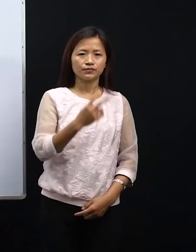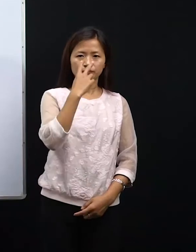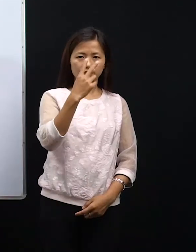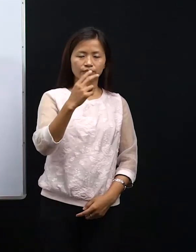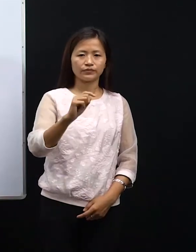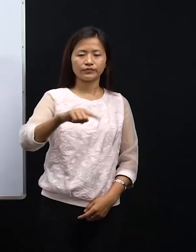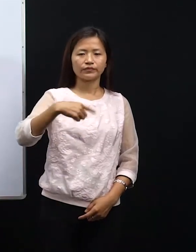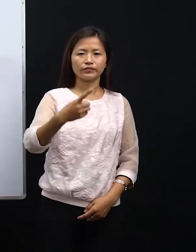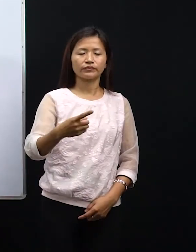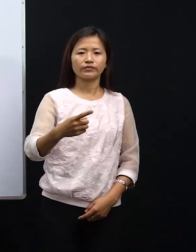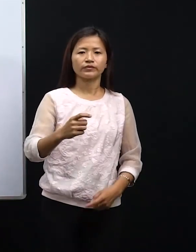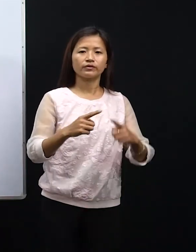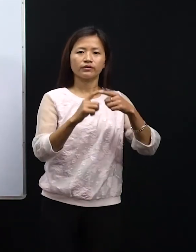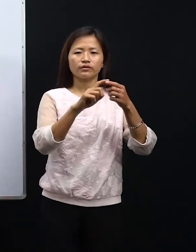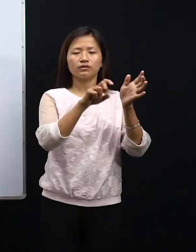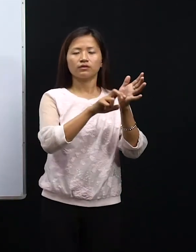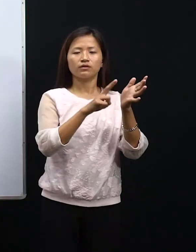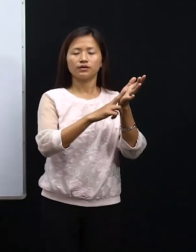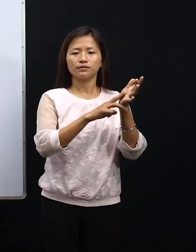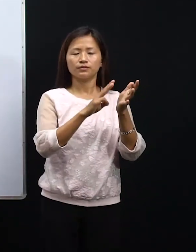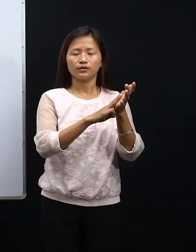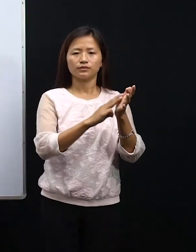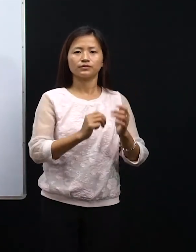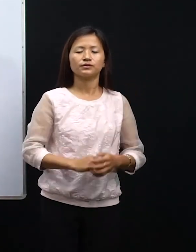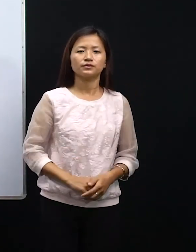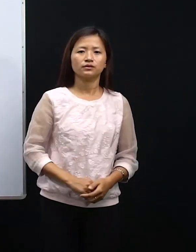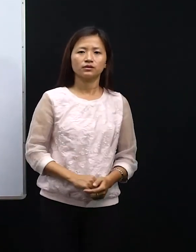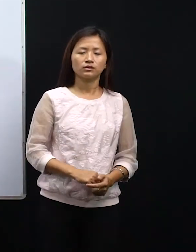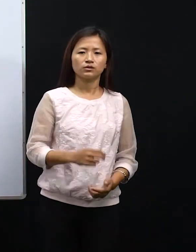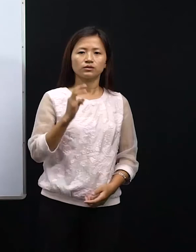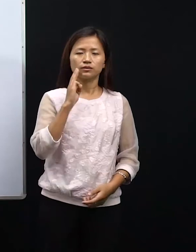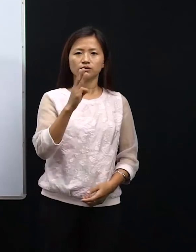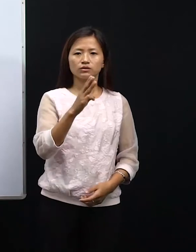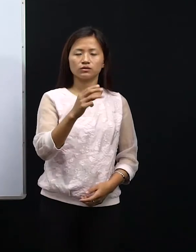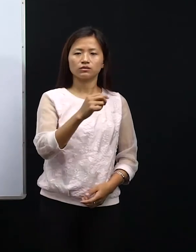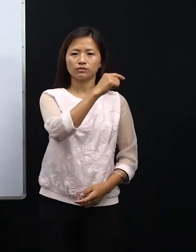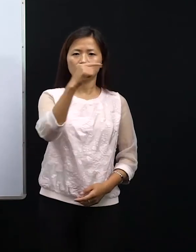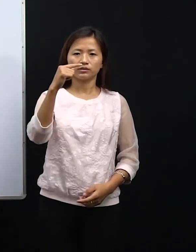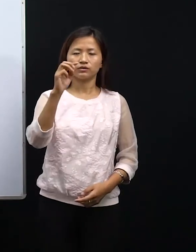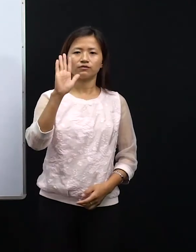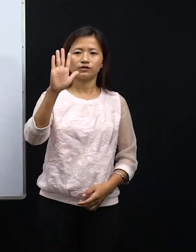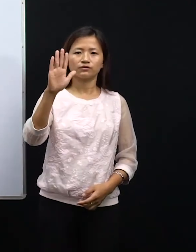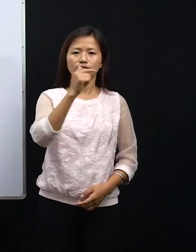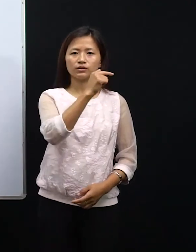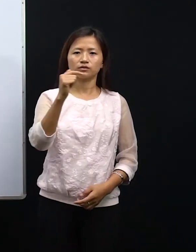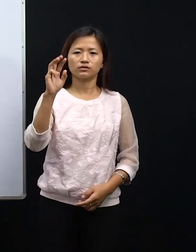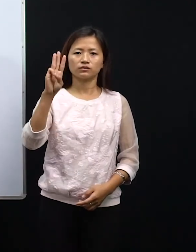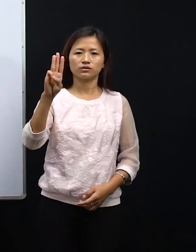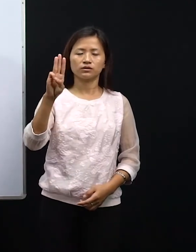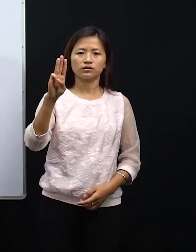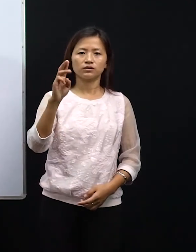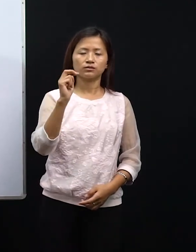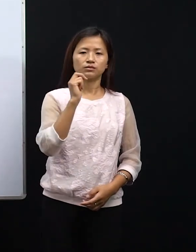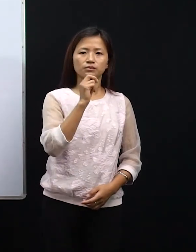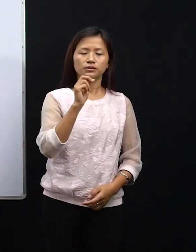next term, one is plus, one is minus. That means you will subtract. 5 minus 3 is 2.